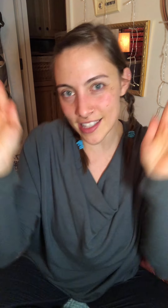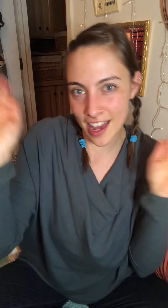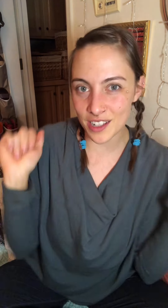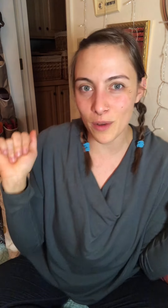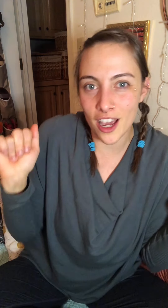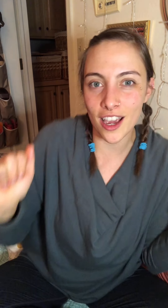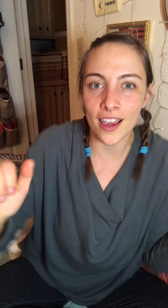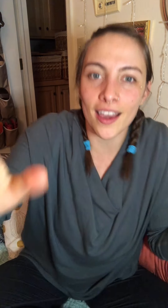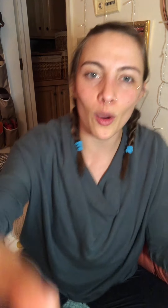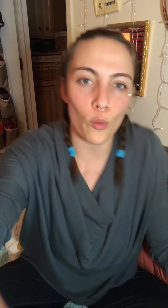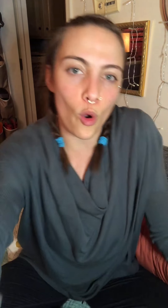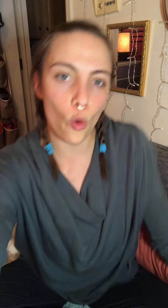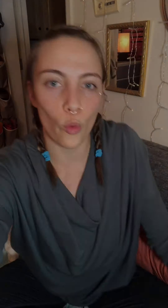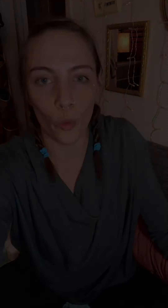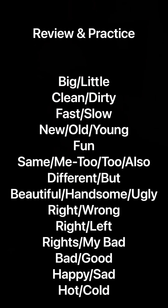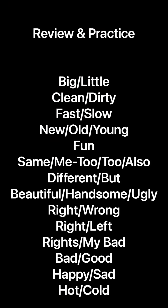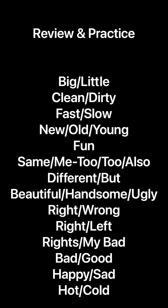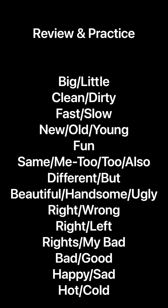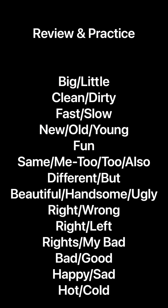next week. Woo!